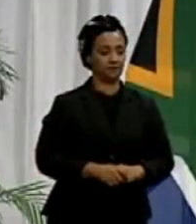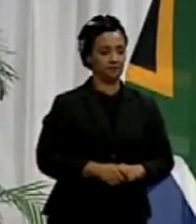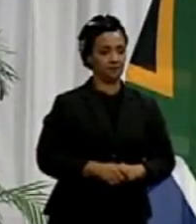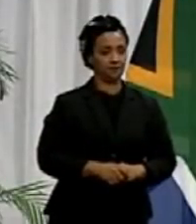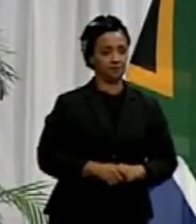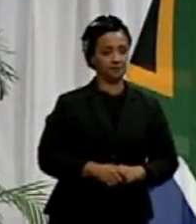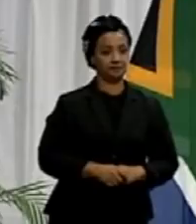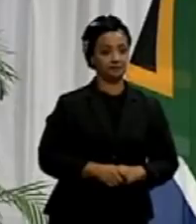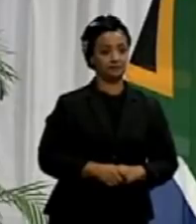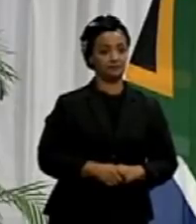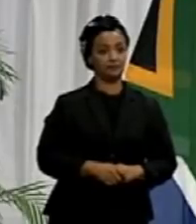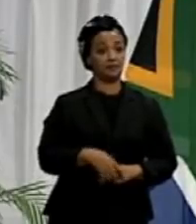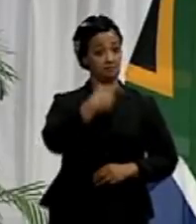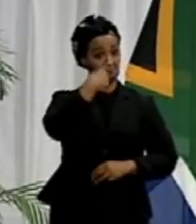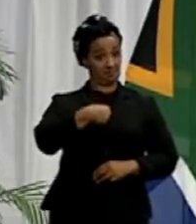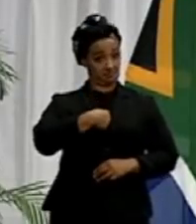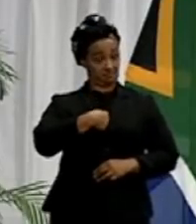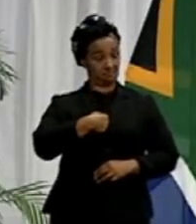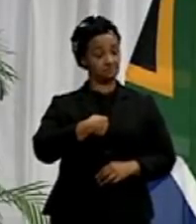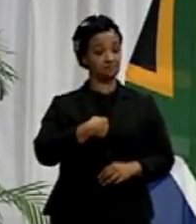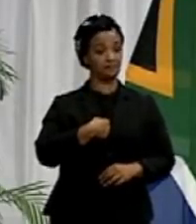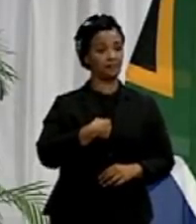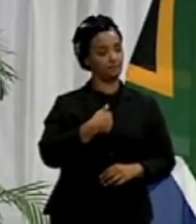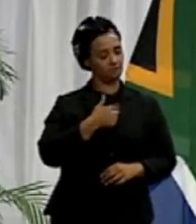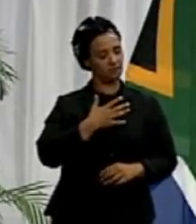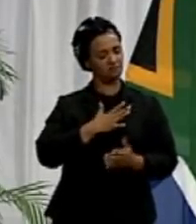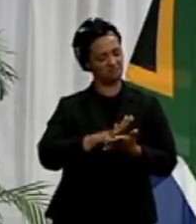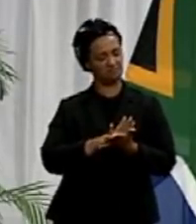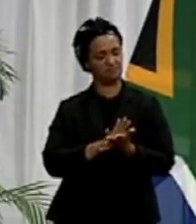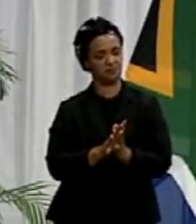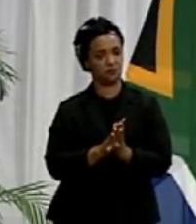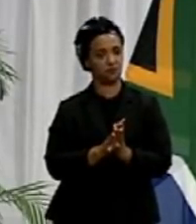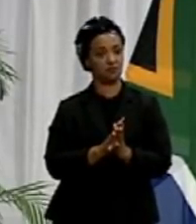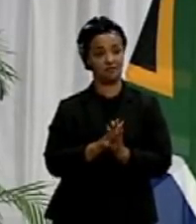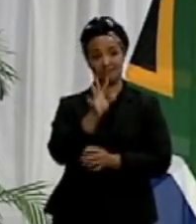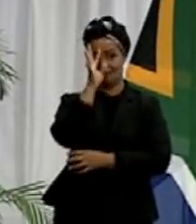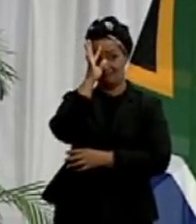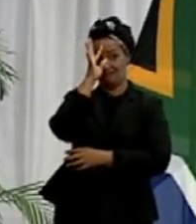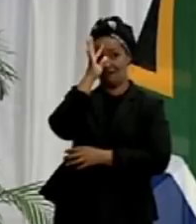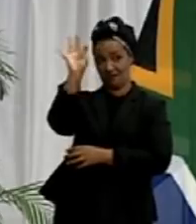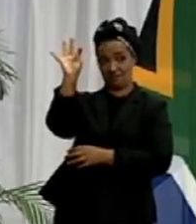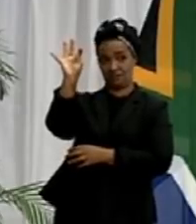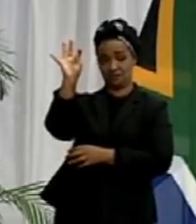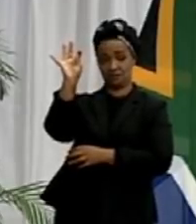Personally, I will also appreciate if the government